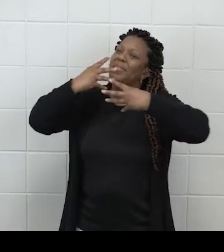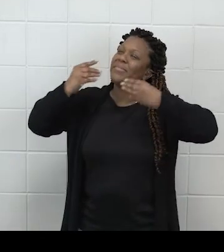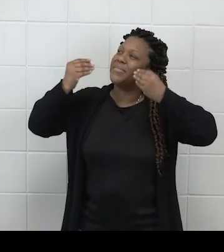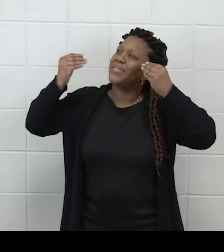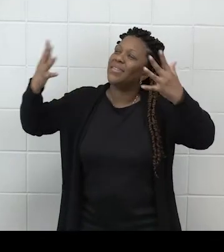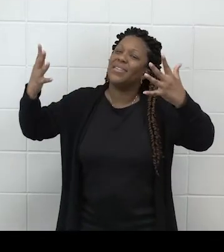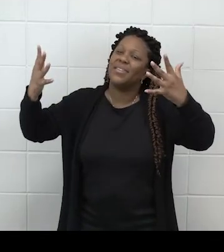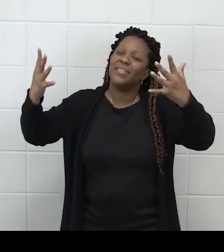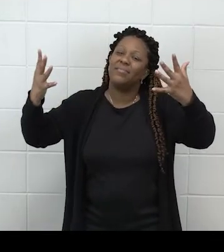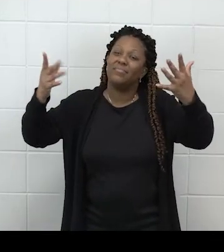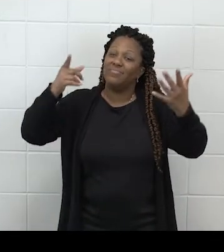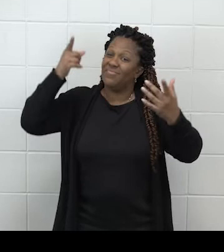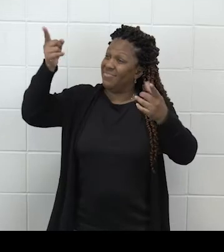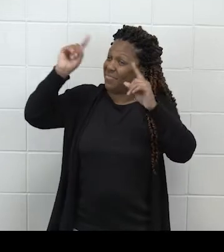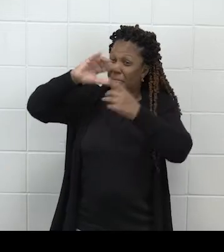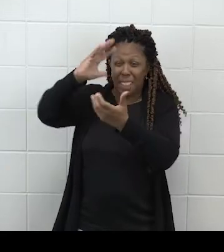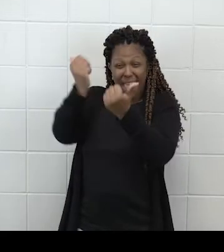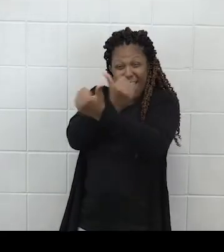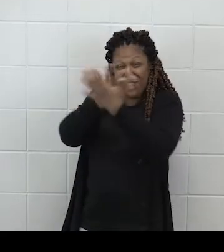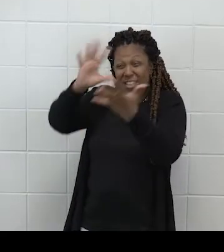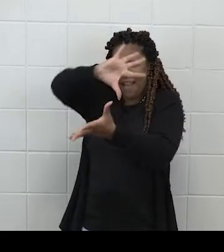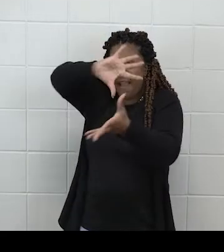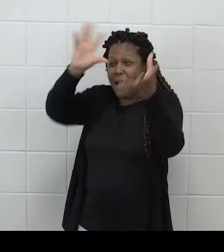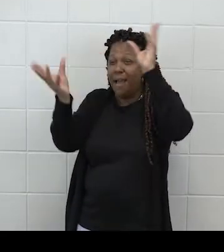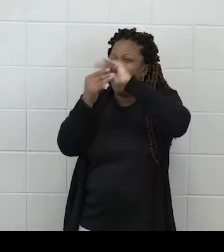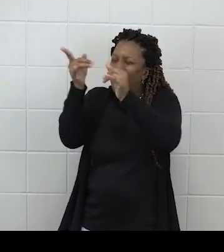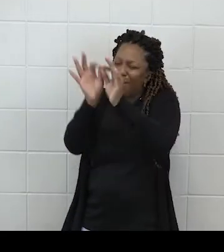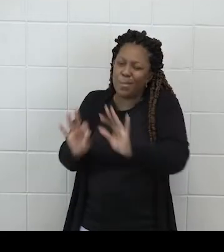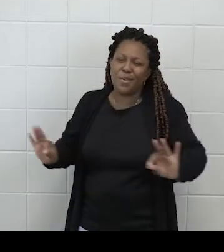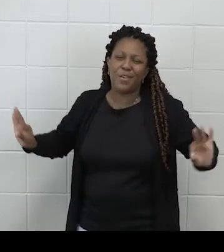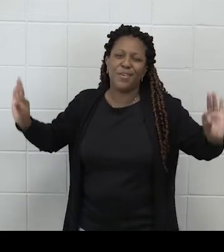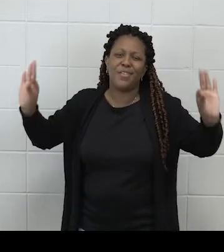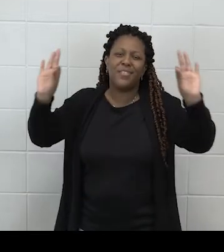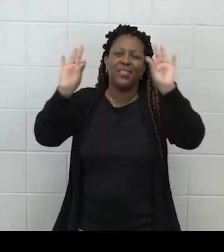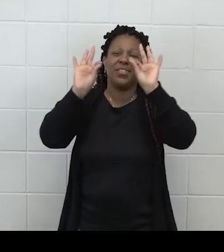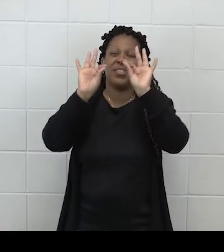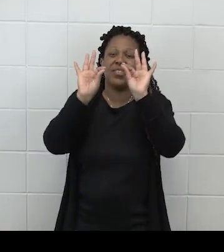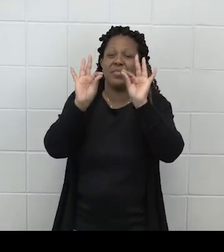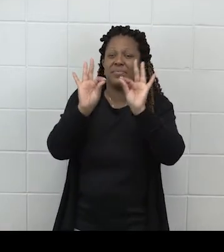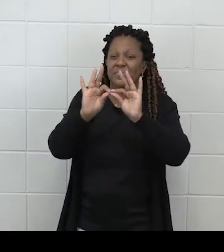Together worthy,